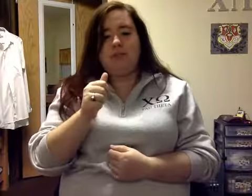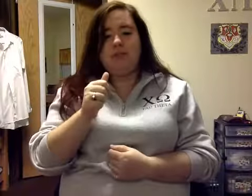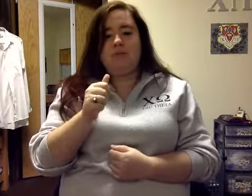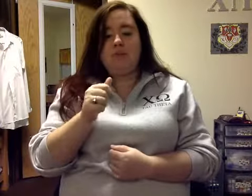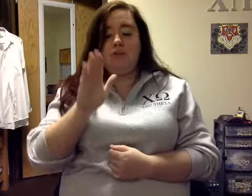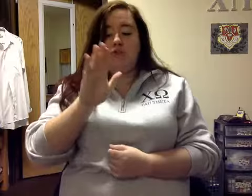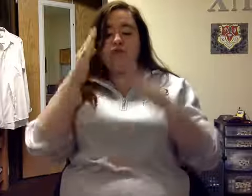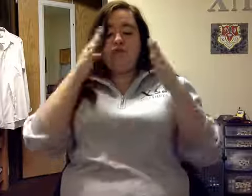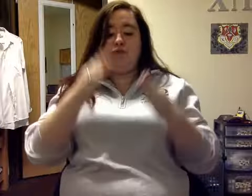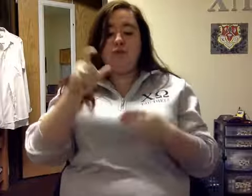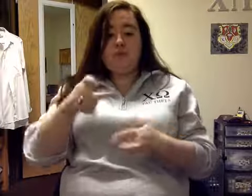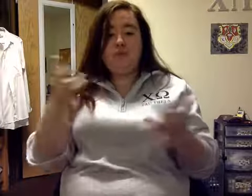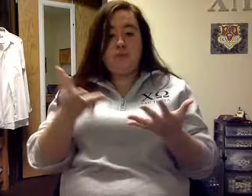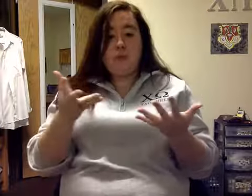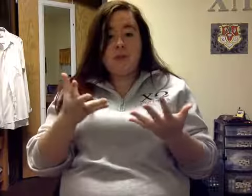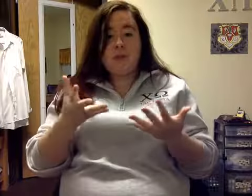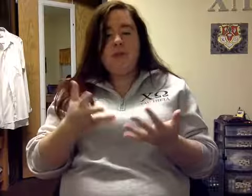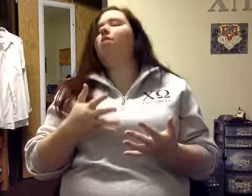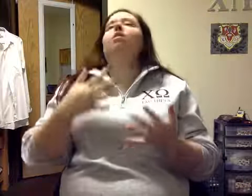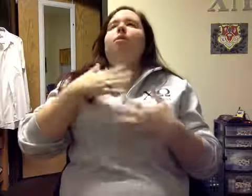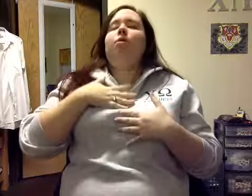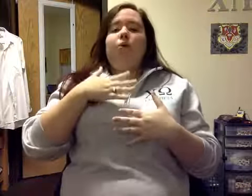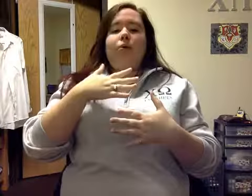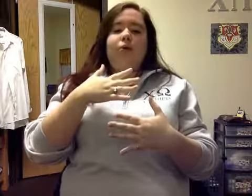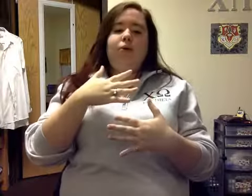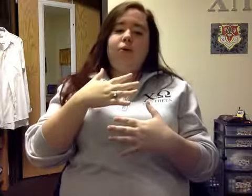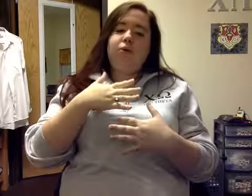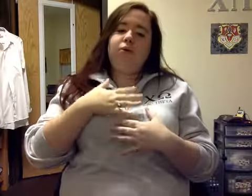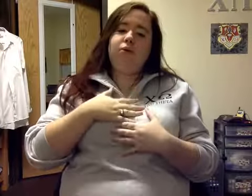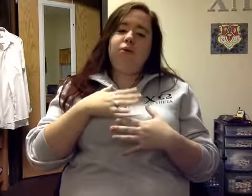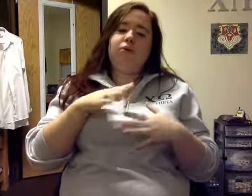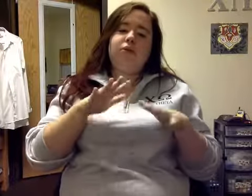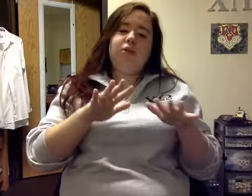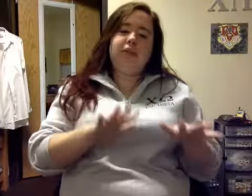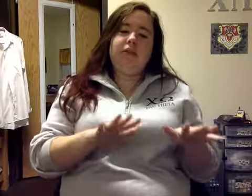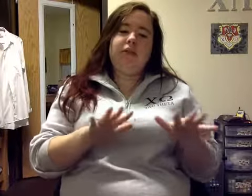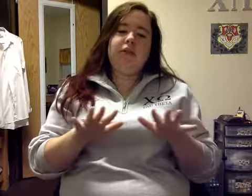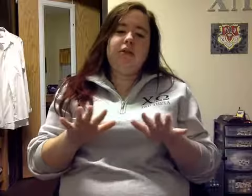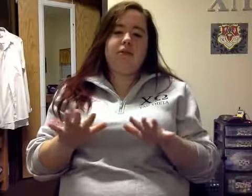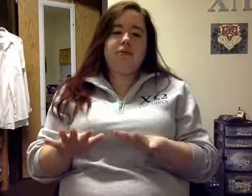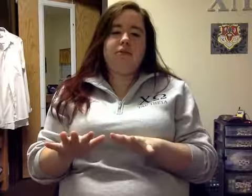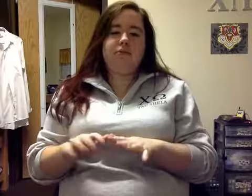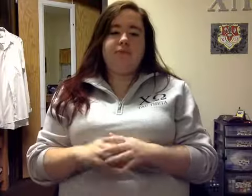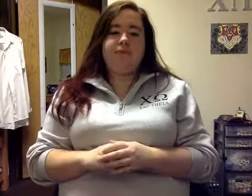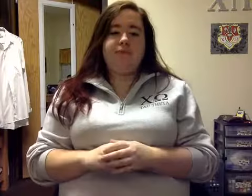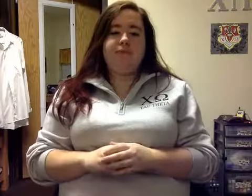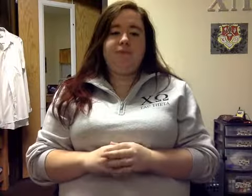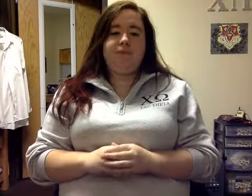breathing during this exam and think about your breathing to keep you relaxed, keep your muscles relaxed. The exam itself takes between